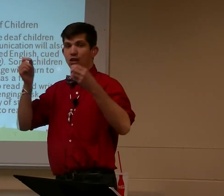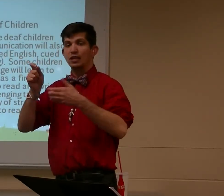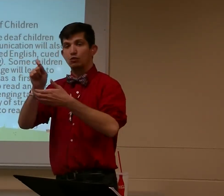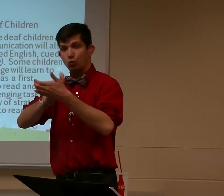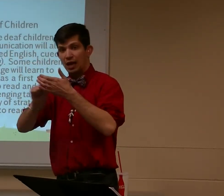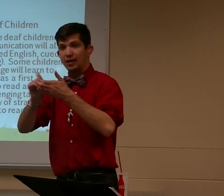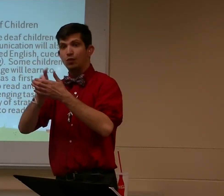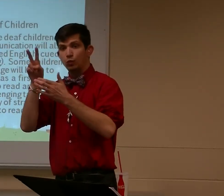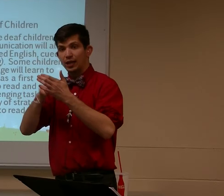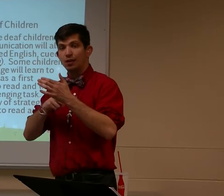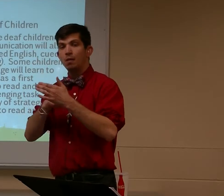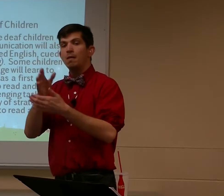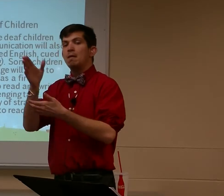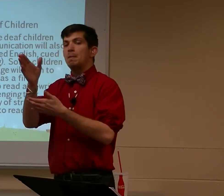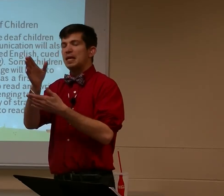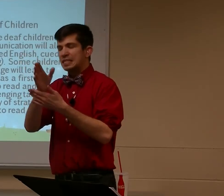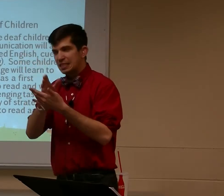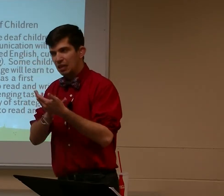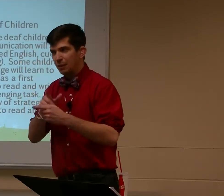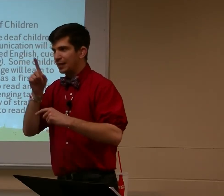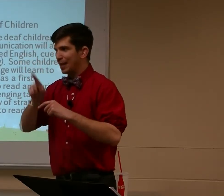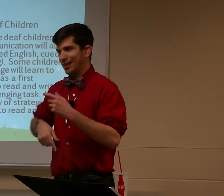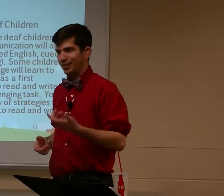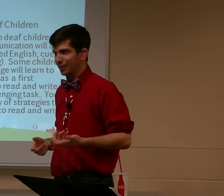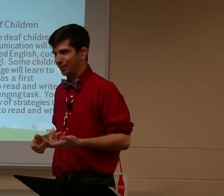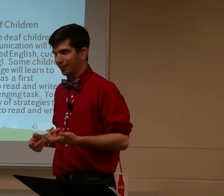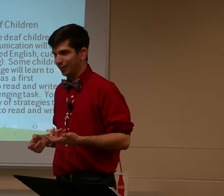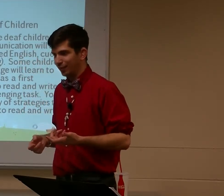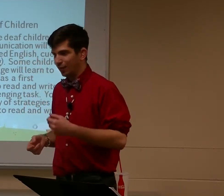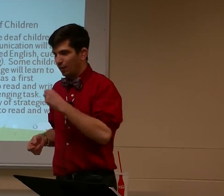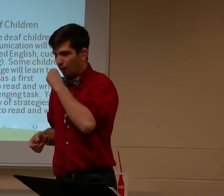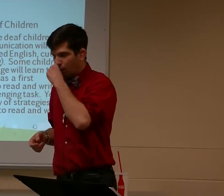can write and read, but some can't.